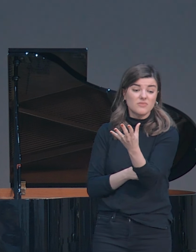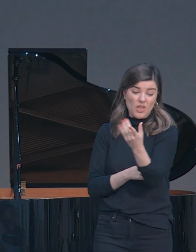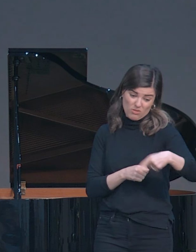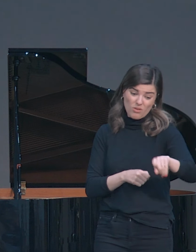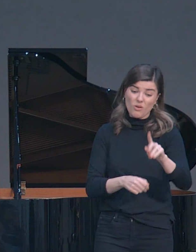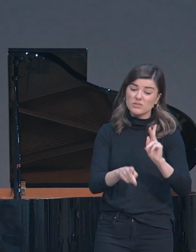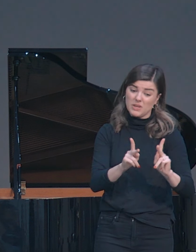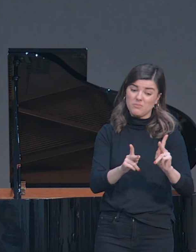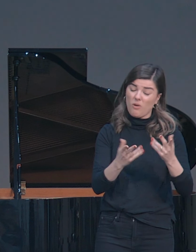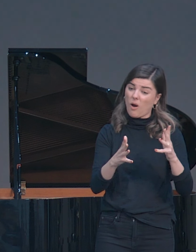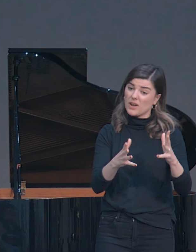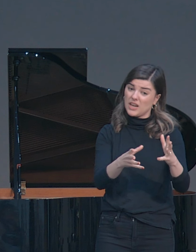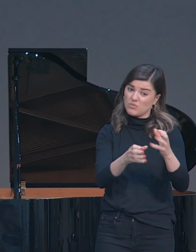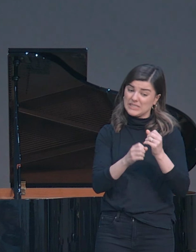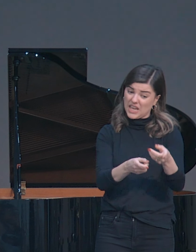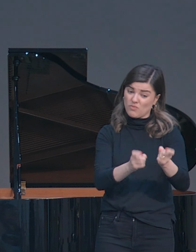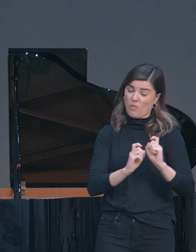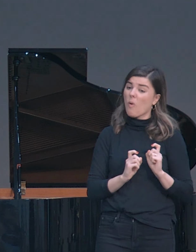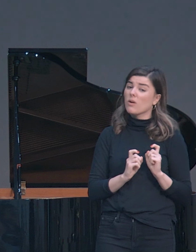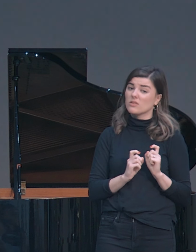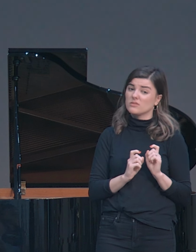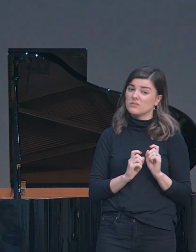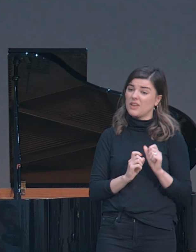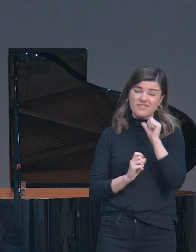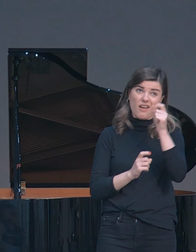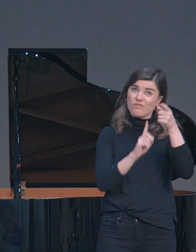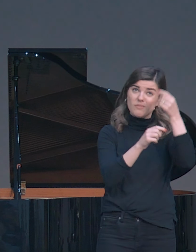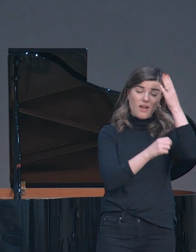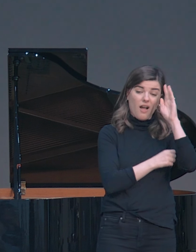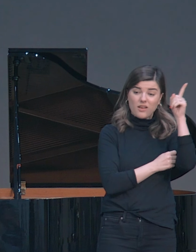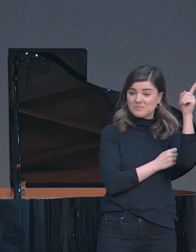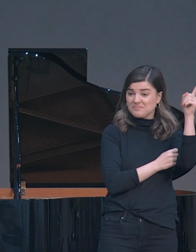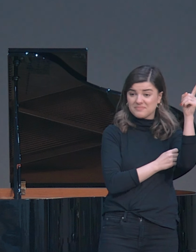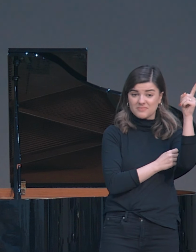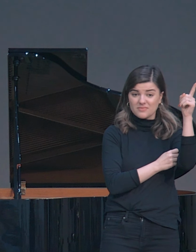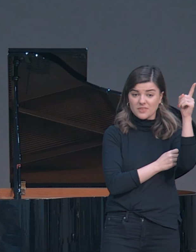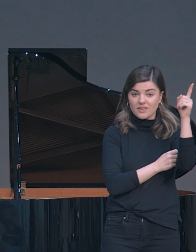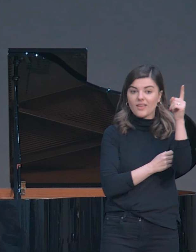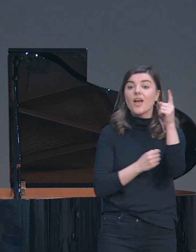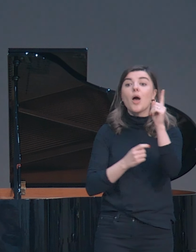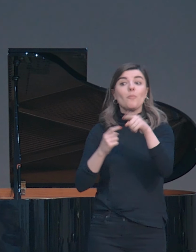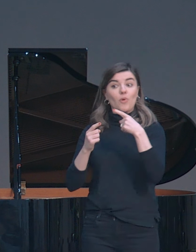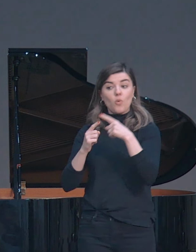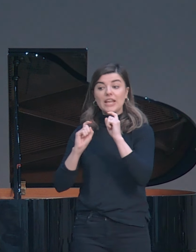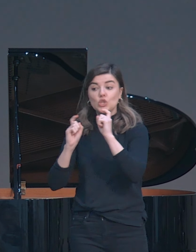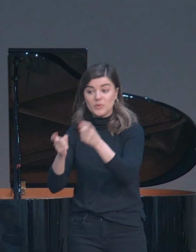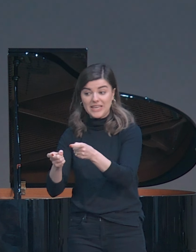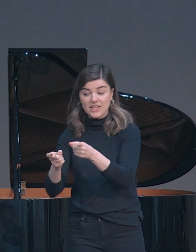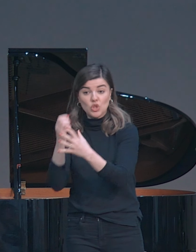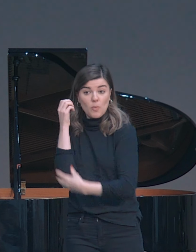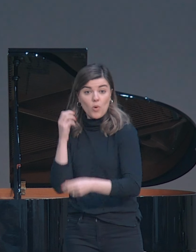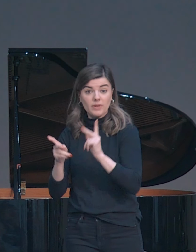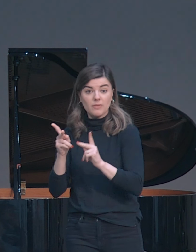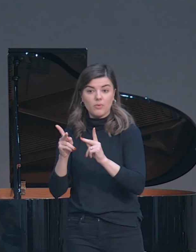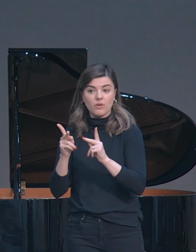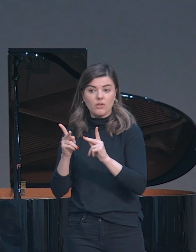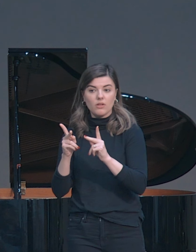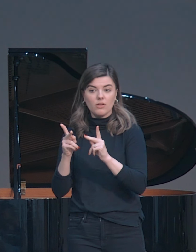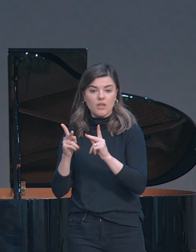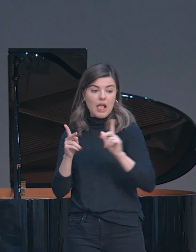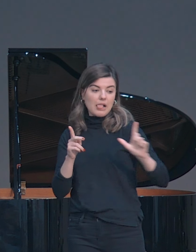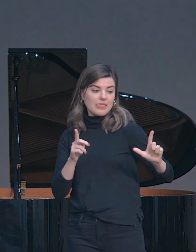have received their reward. But when you give to the needy, do not let your left hand know